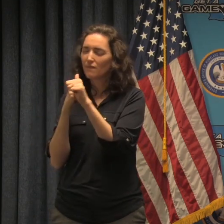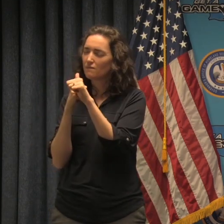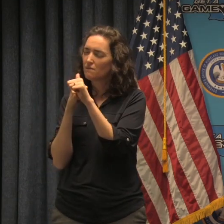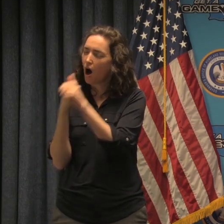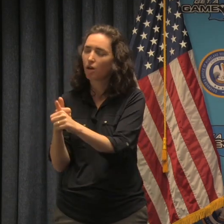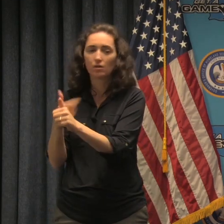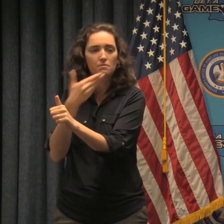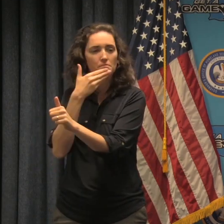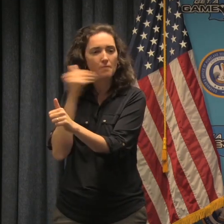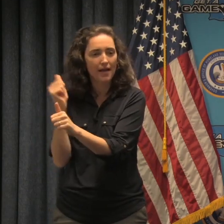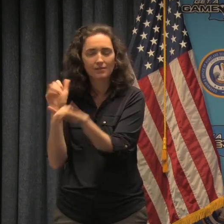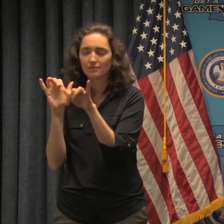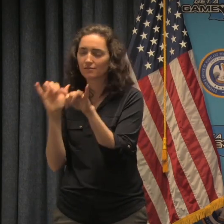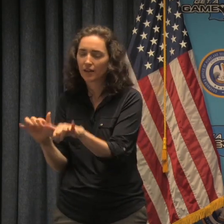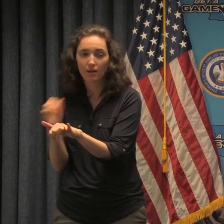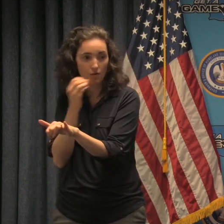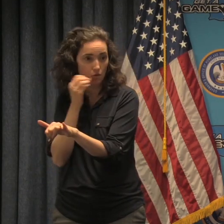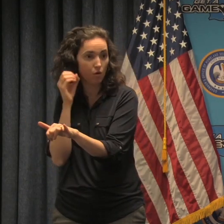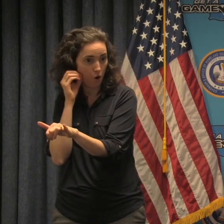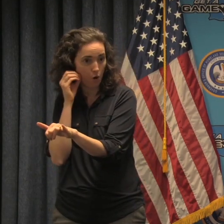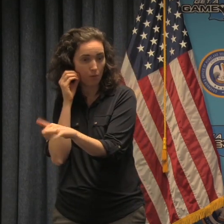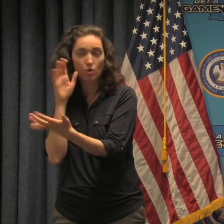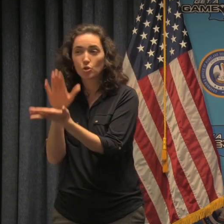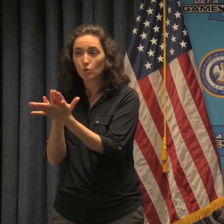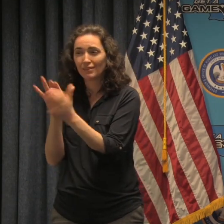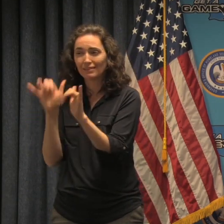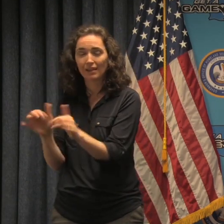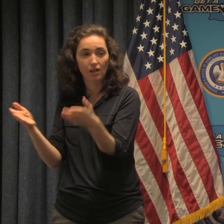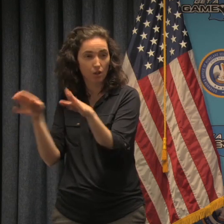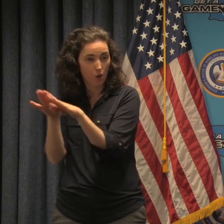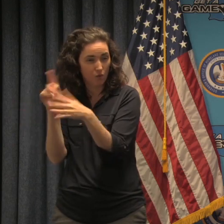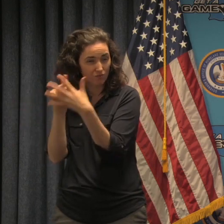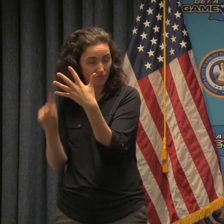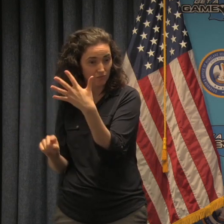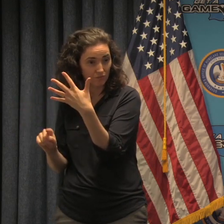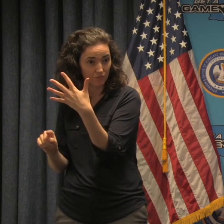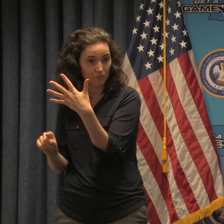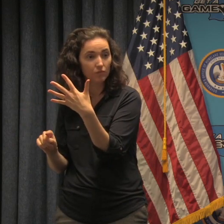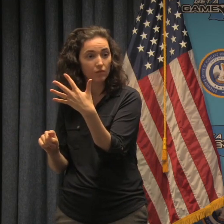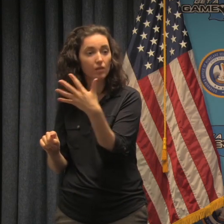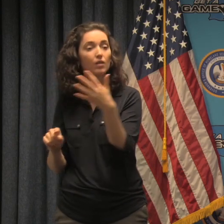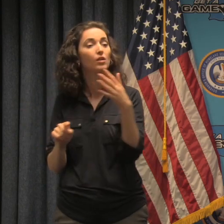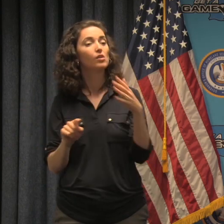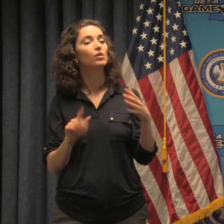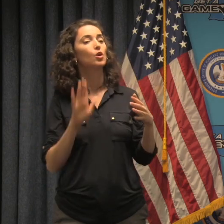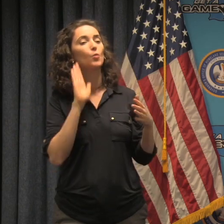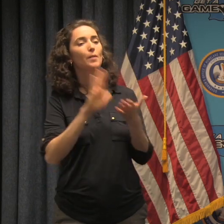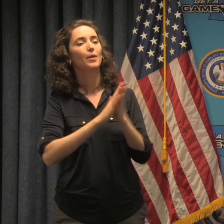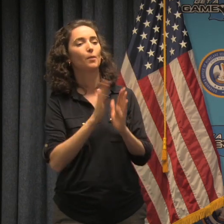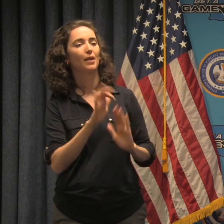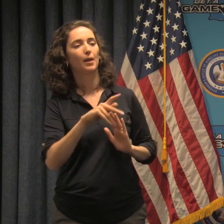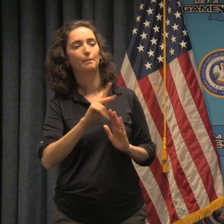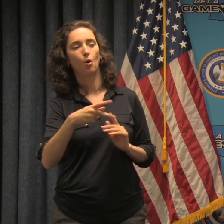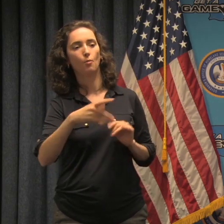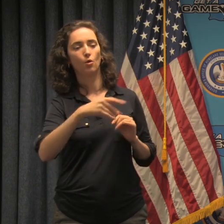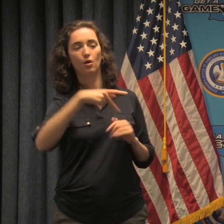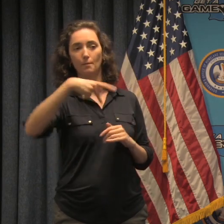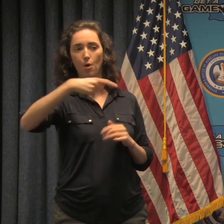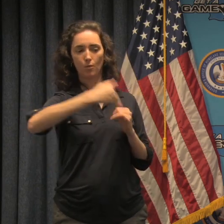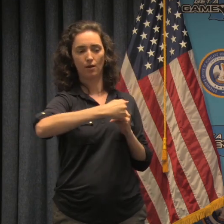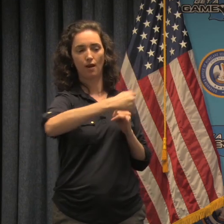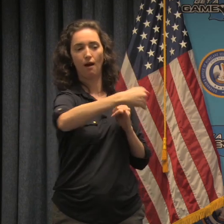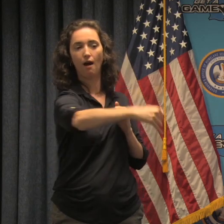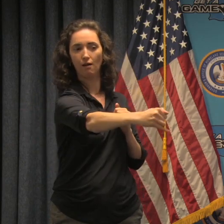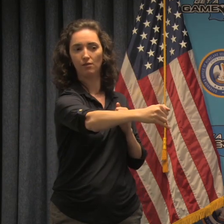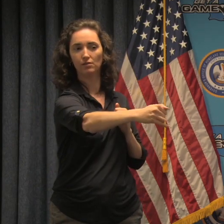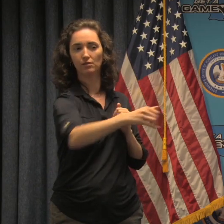orders around sheltering in place, keeping the schools closed and that sort of thing, we would be down along the purple line.